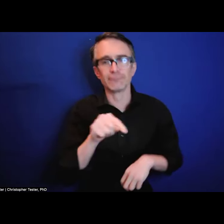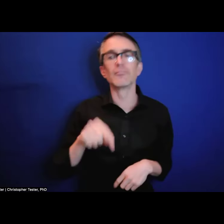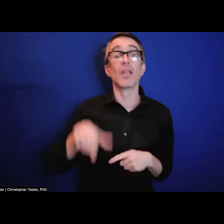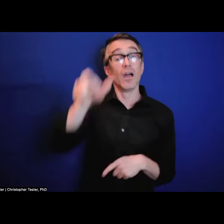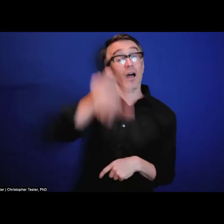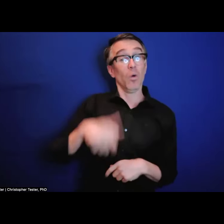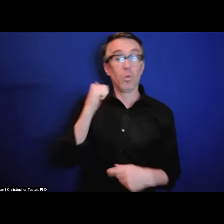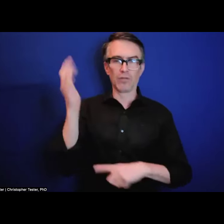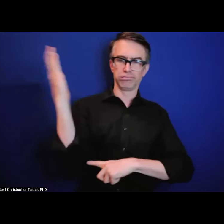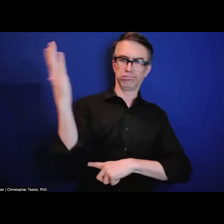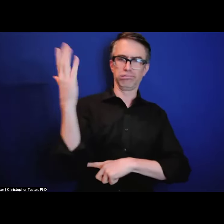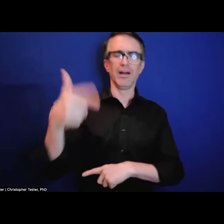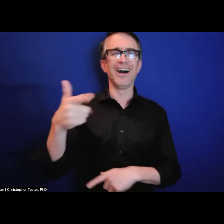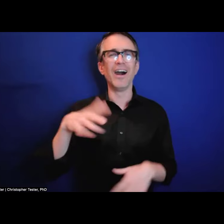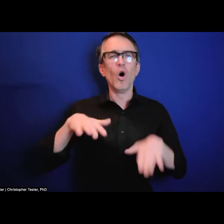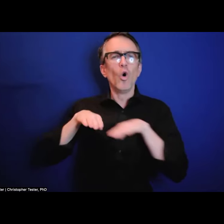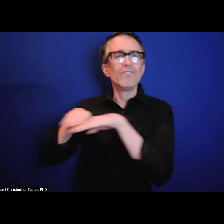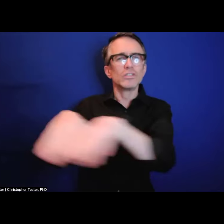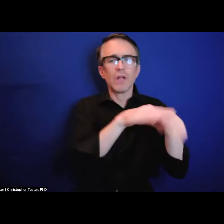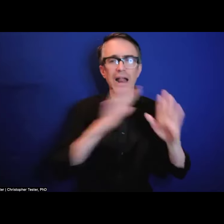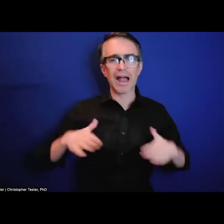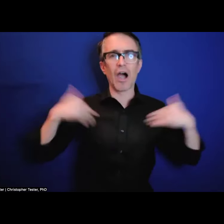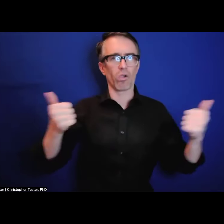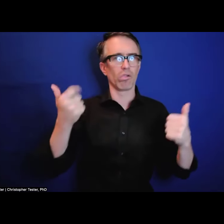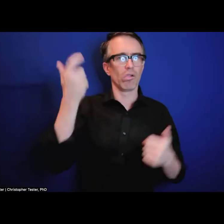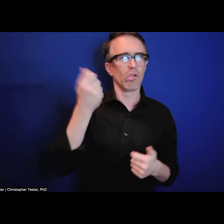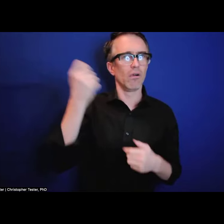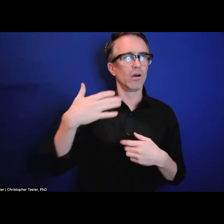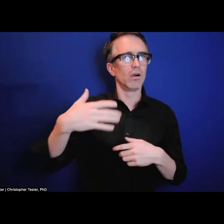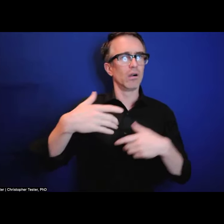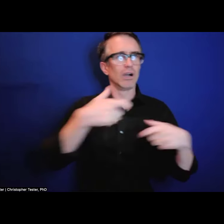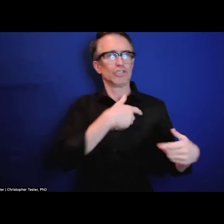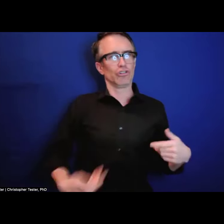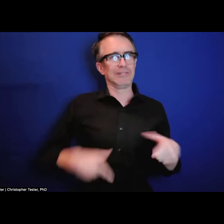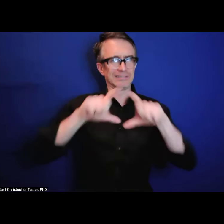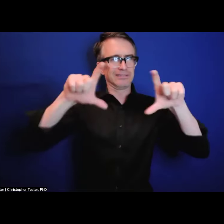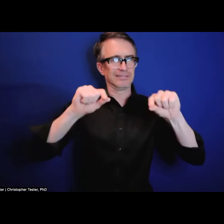screen for a presentation. So Karin, the floor is yours.